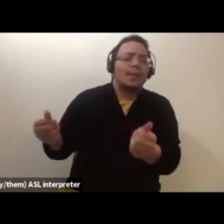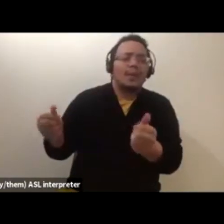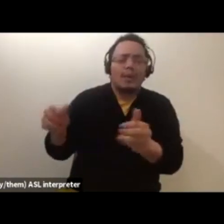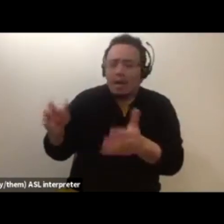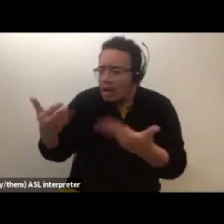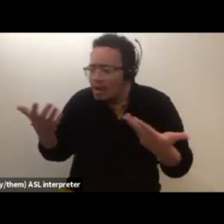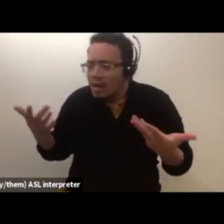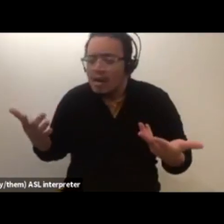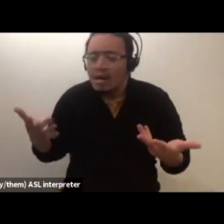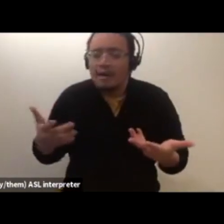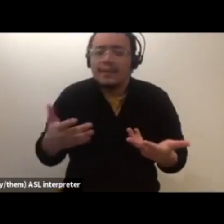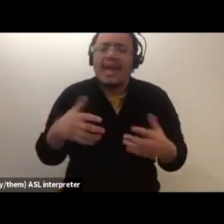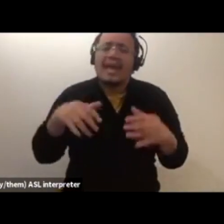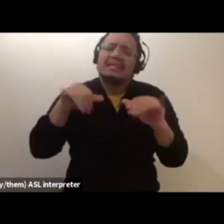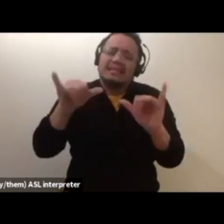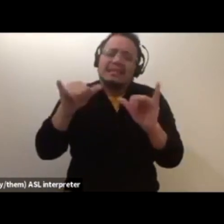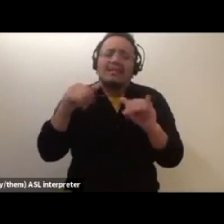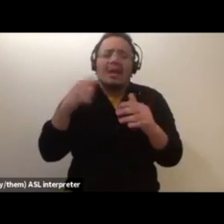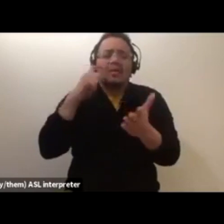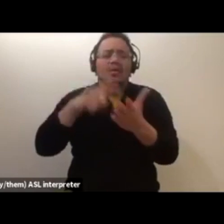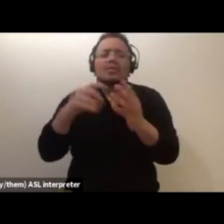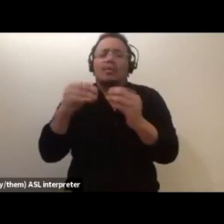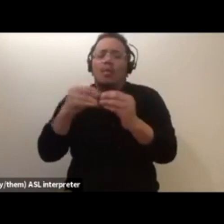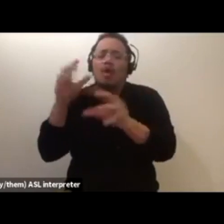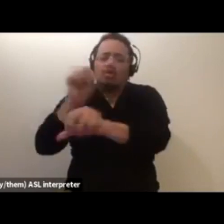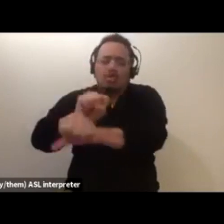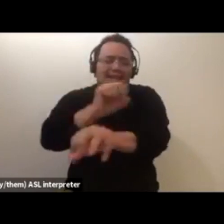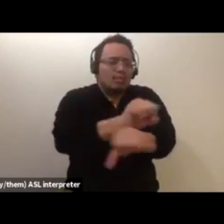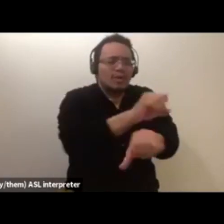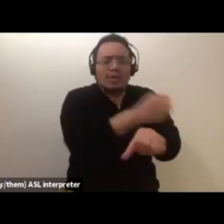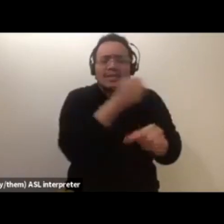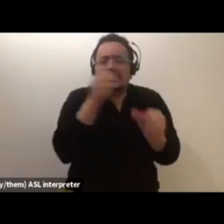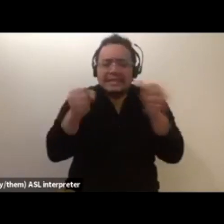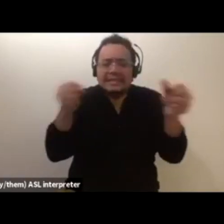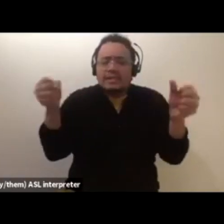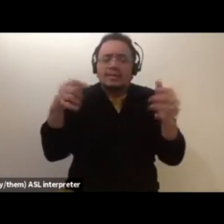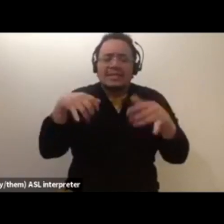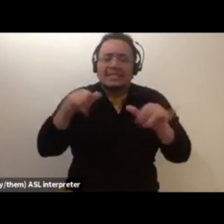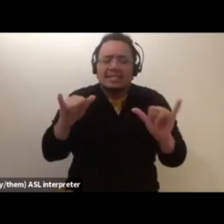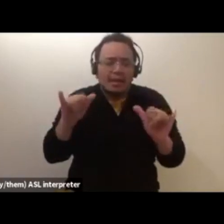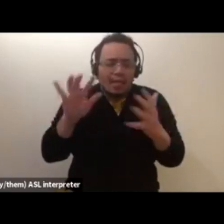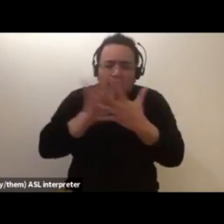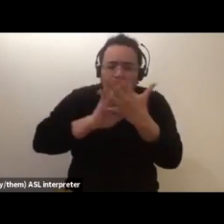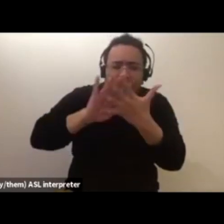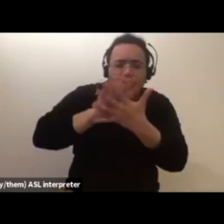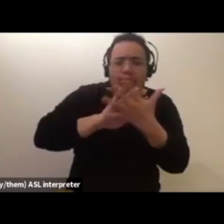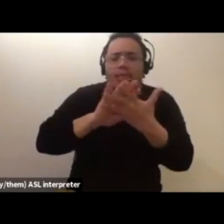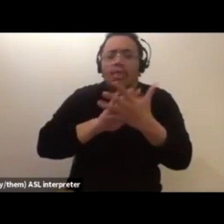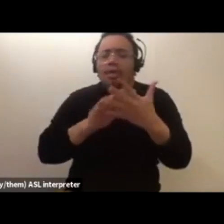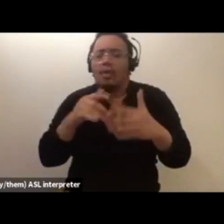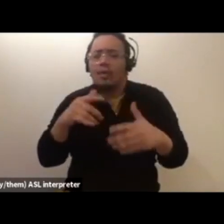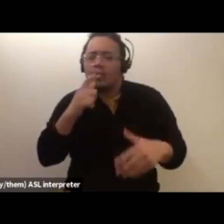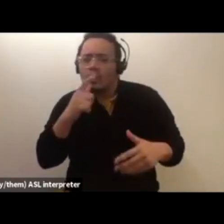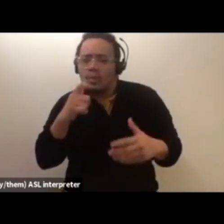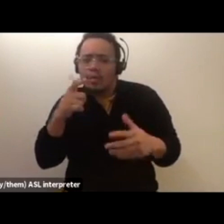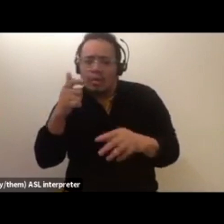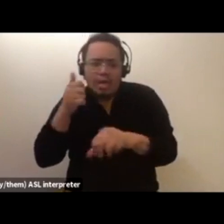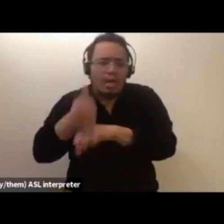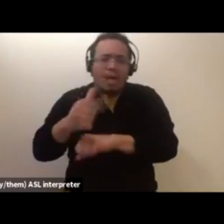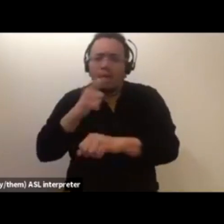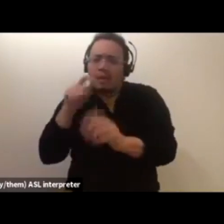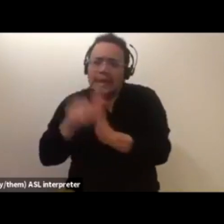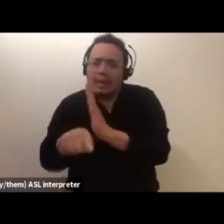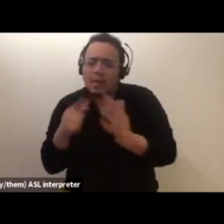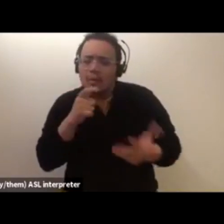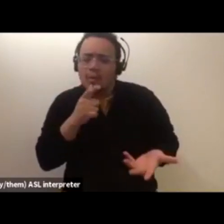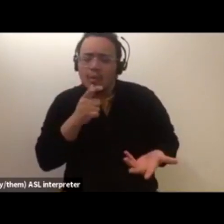Black trans folks go, but 9 times out of 10, we don't even know who did it, and nobody wants to speak up. And I don't feel like as Black trans